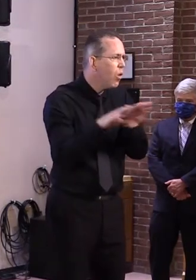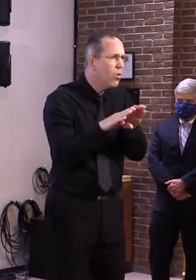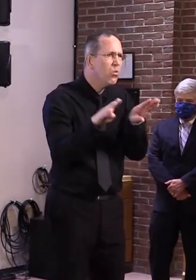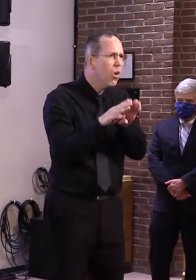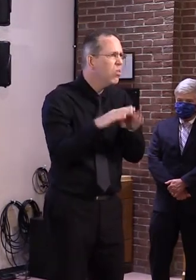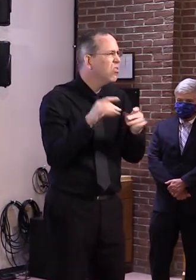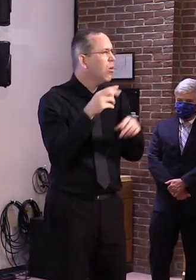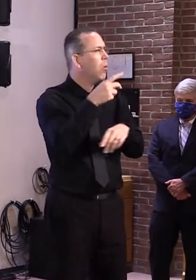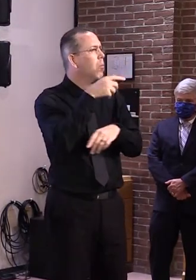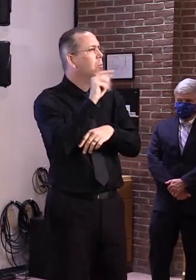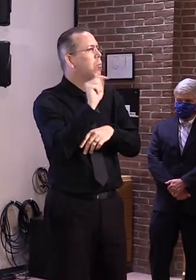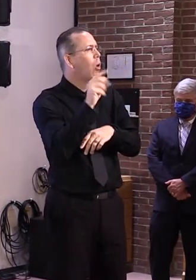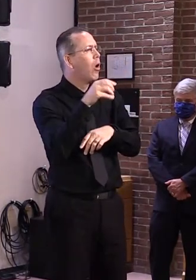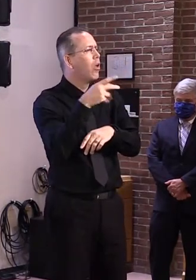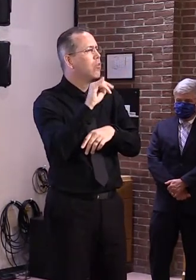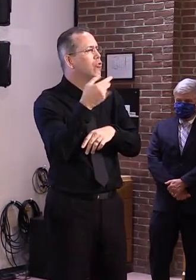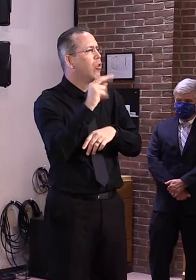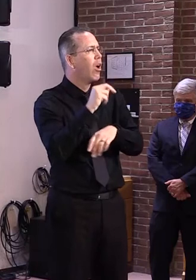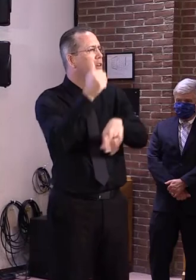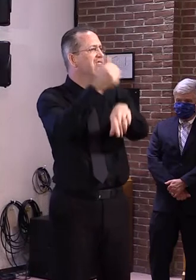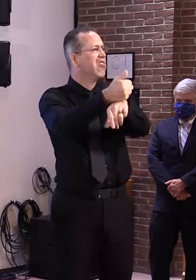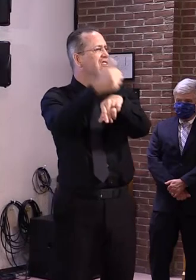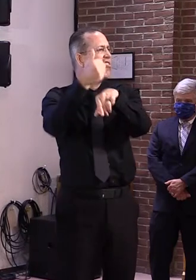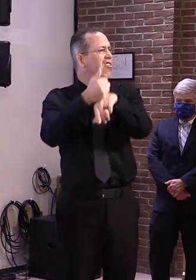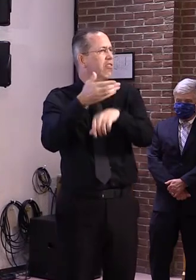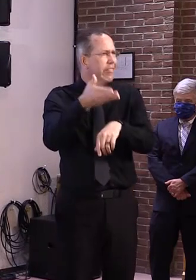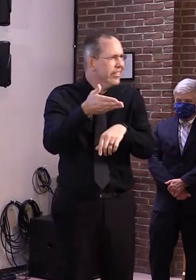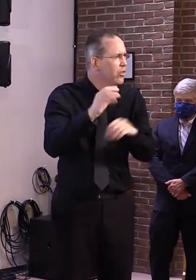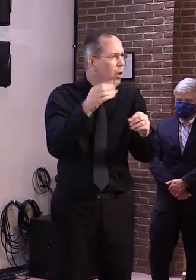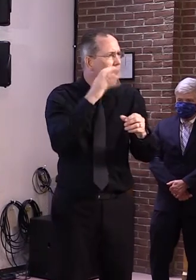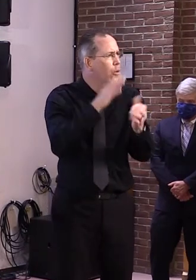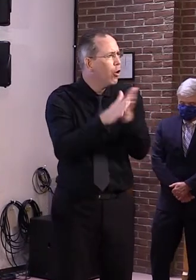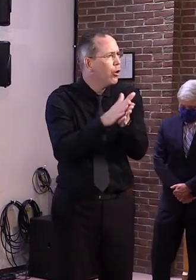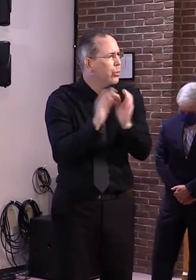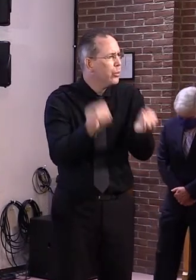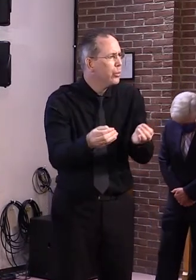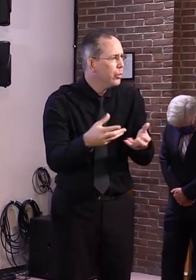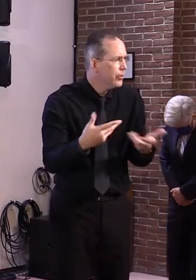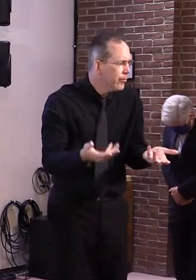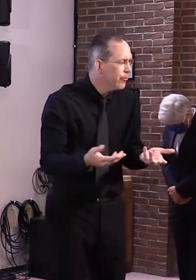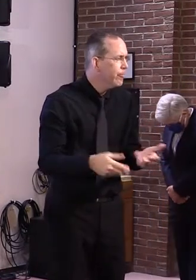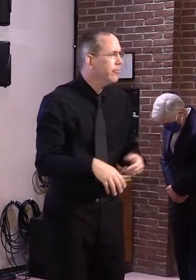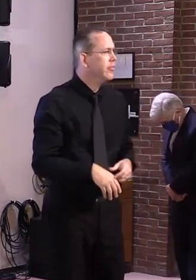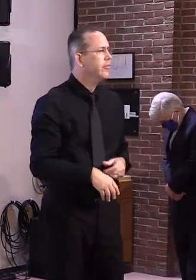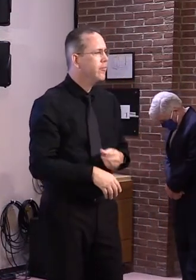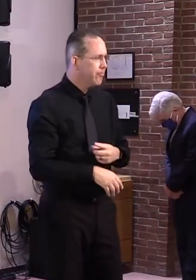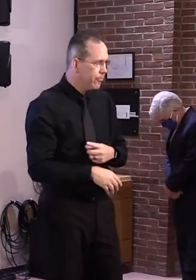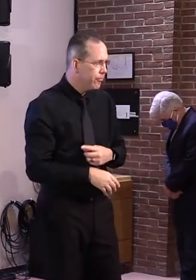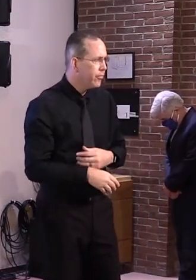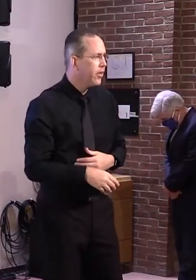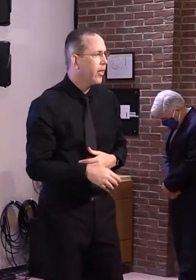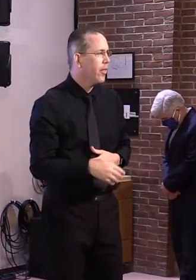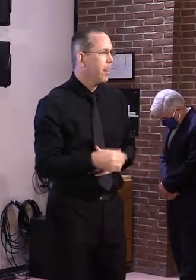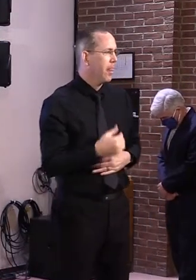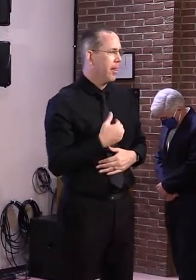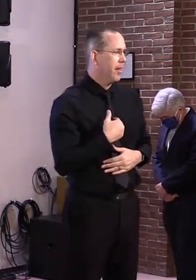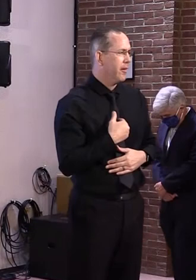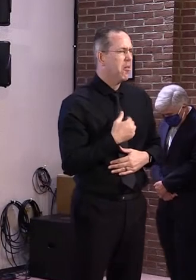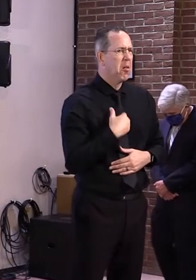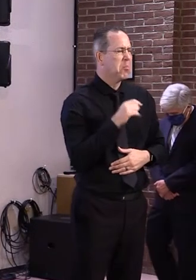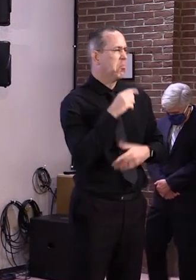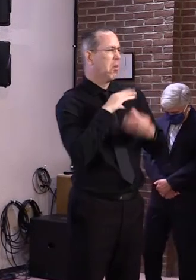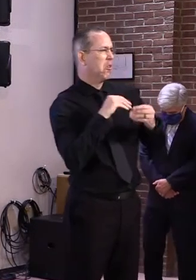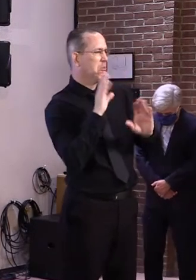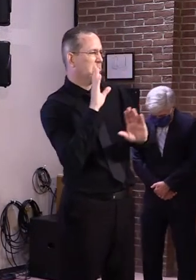that anytime we can provide ways that people can, you know, in a sanitary way, get to some of these